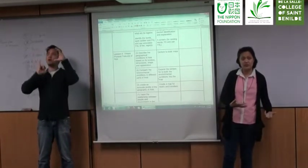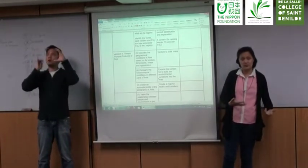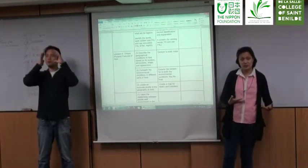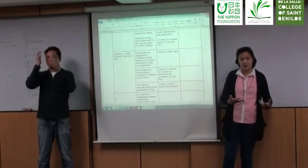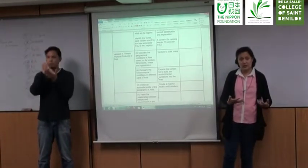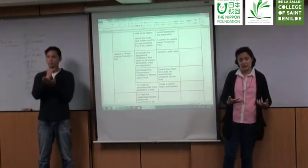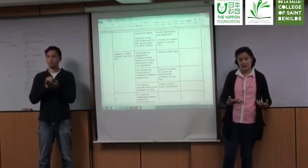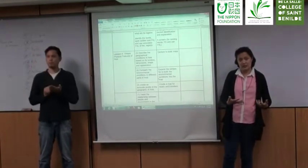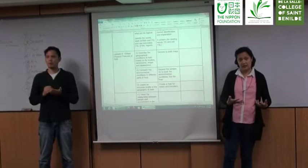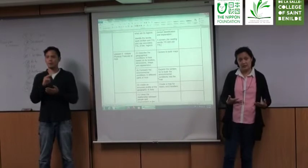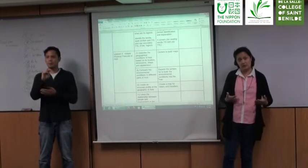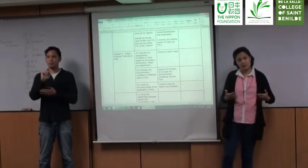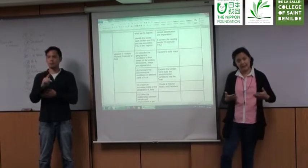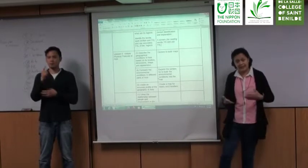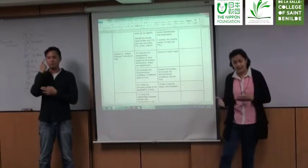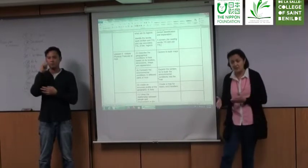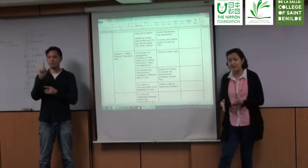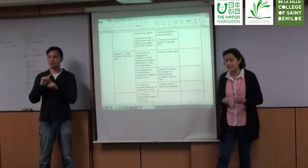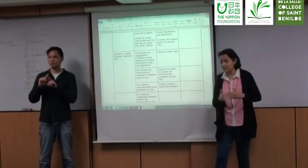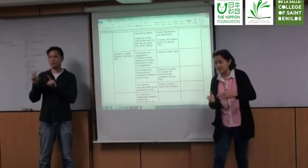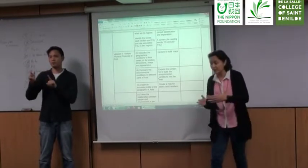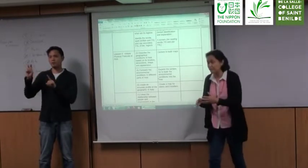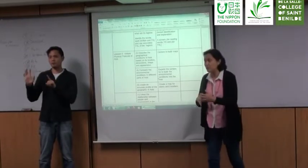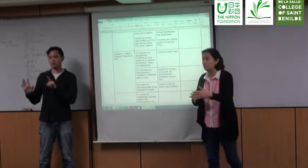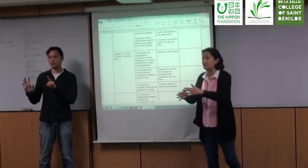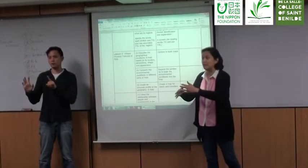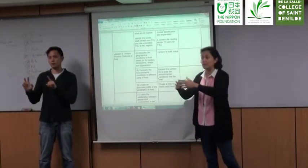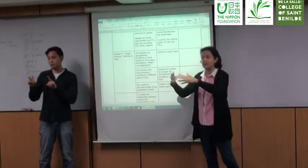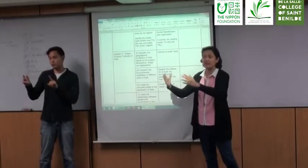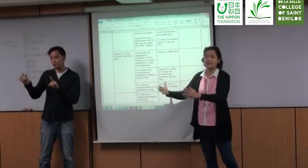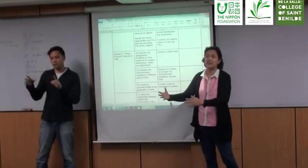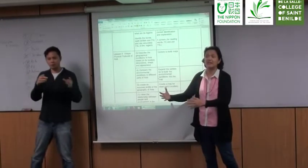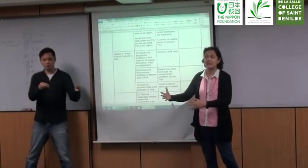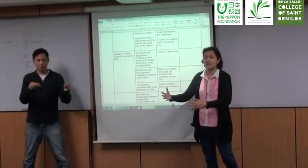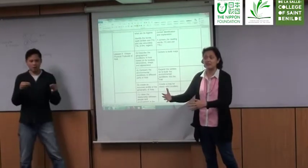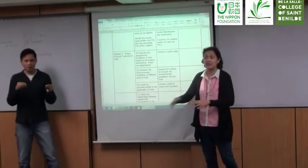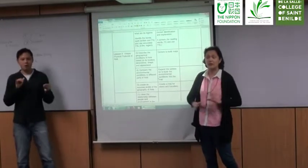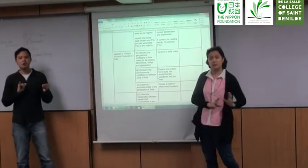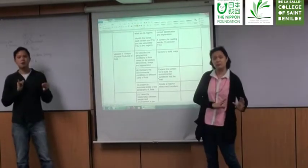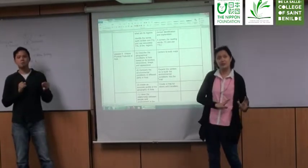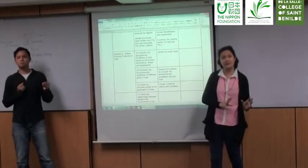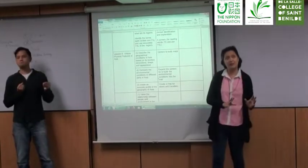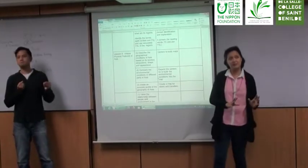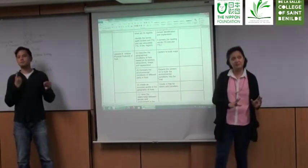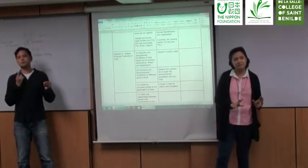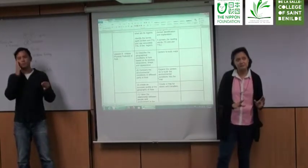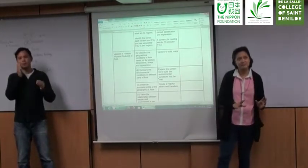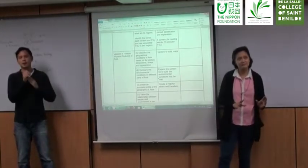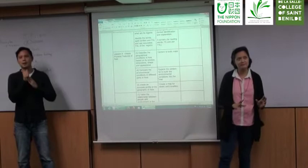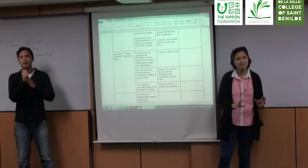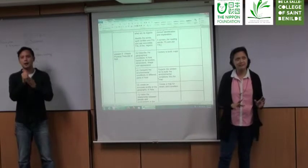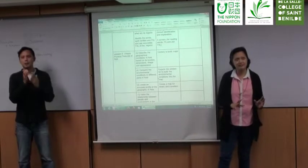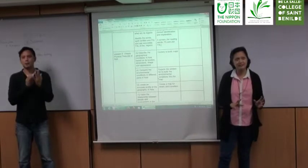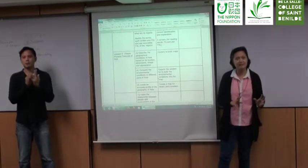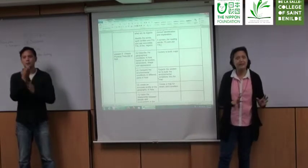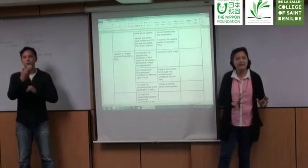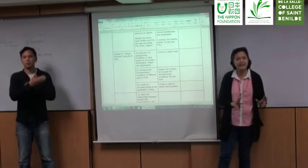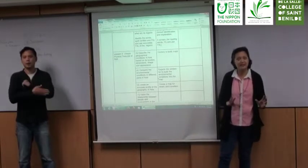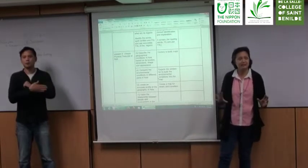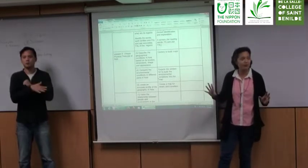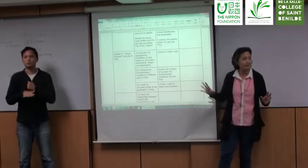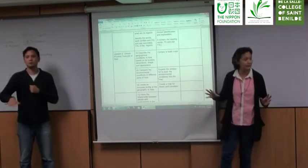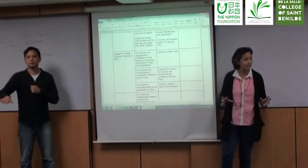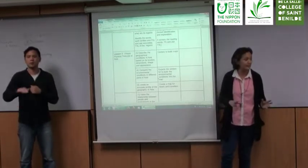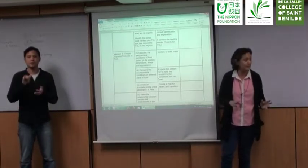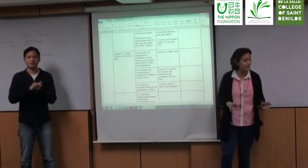travelers that will guide the traveler through that particular country. So that would be the the